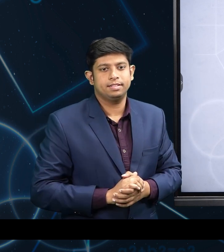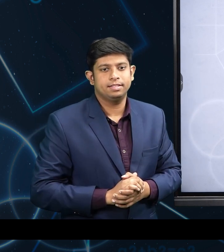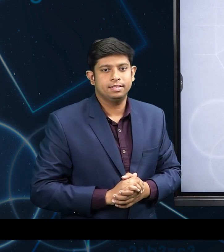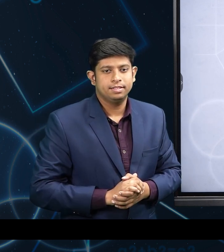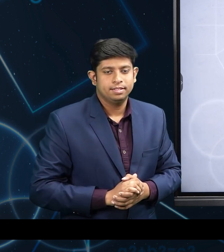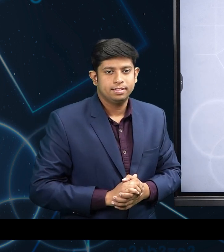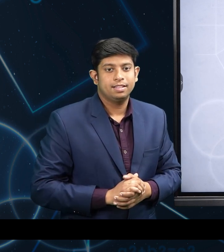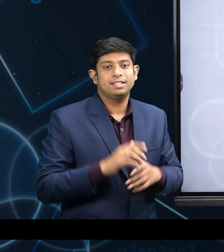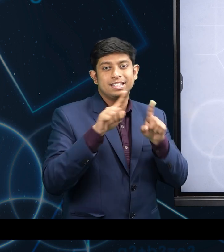complement.